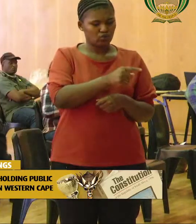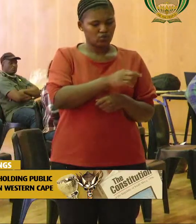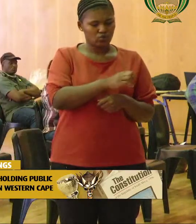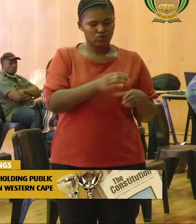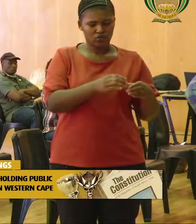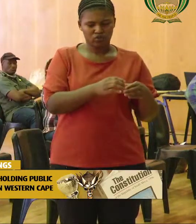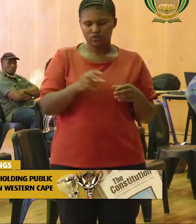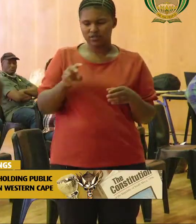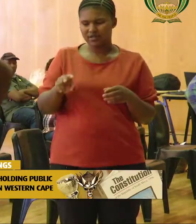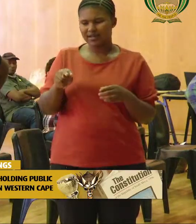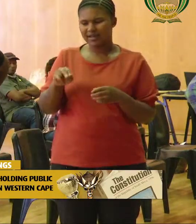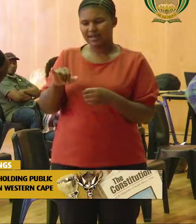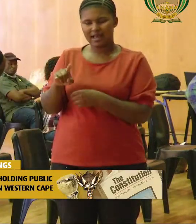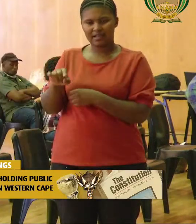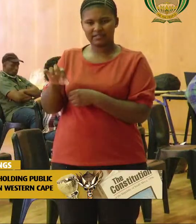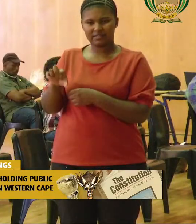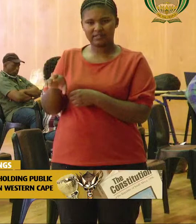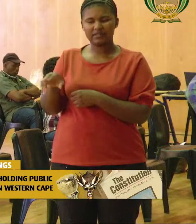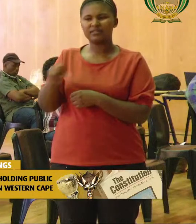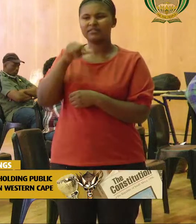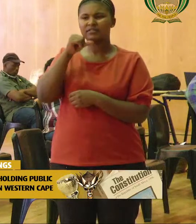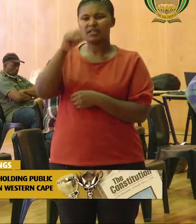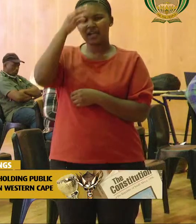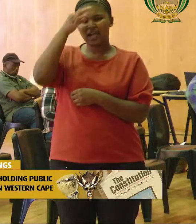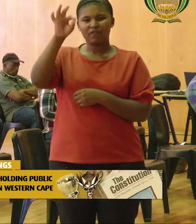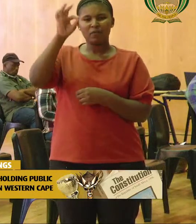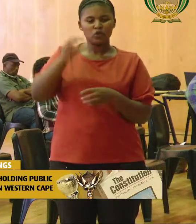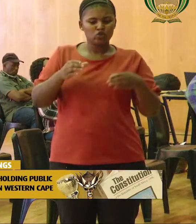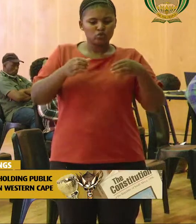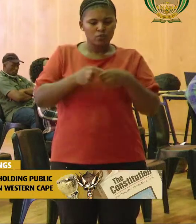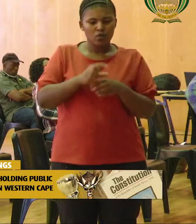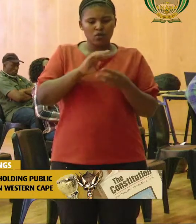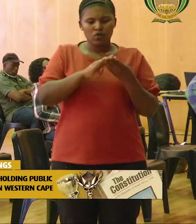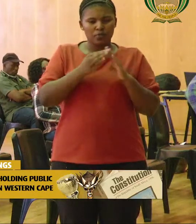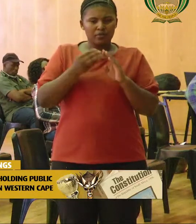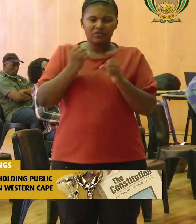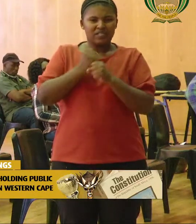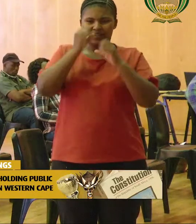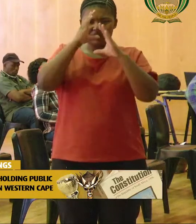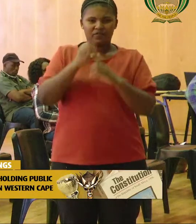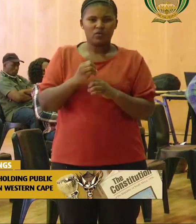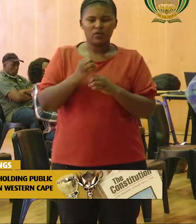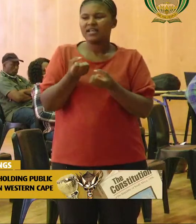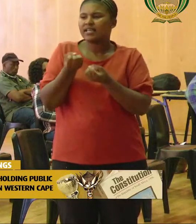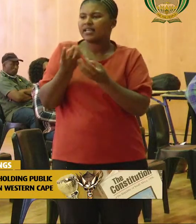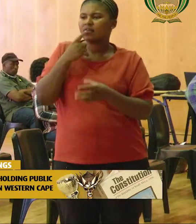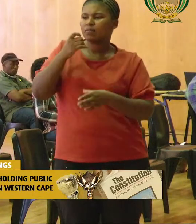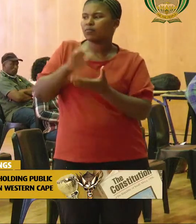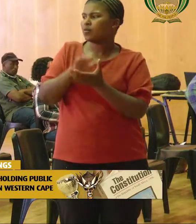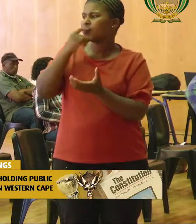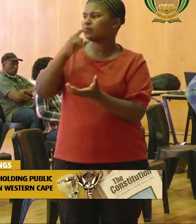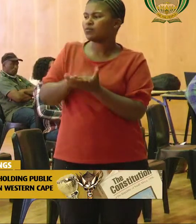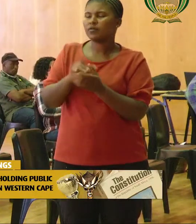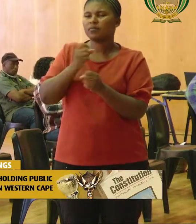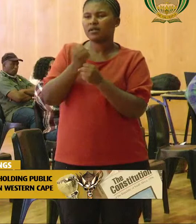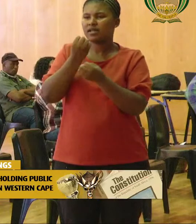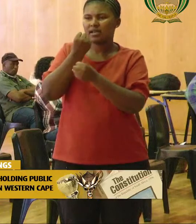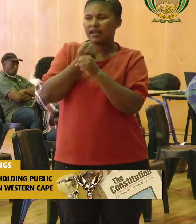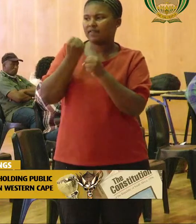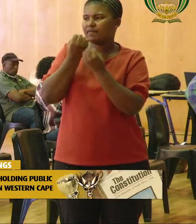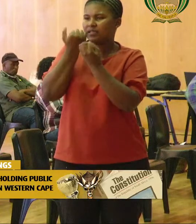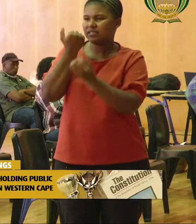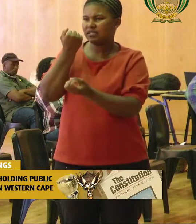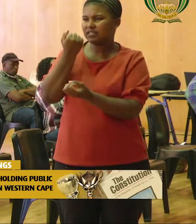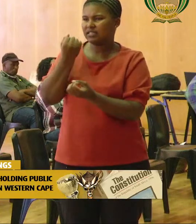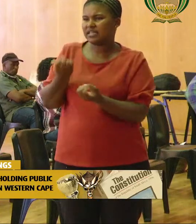that municipalities don't take note of the small communities. They provide them with empty promises. They don't come back with